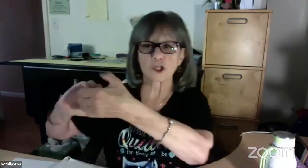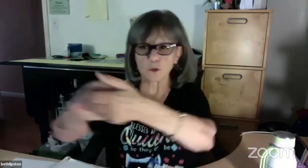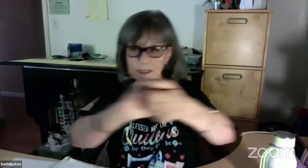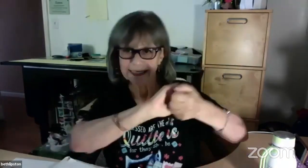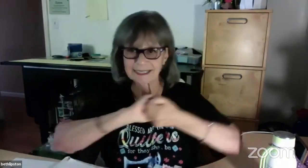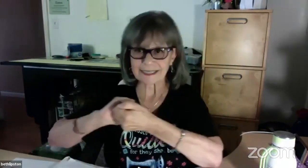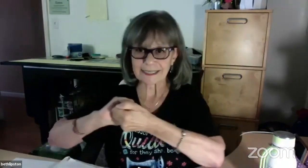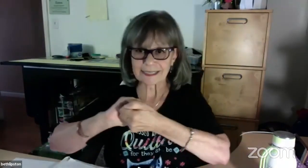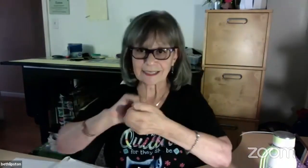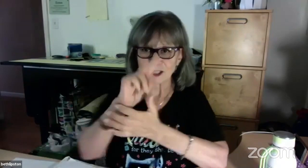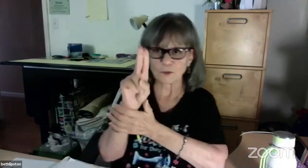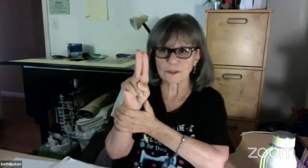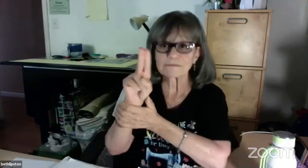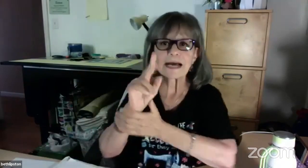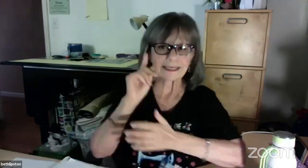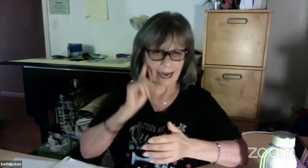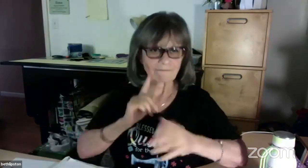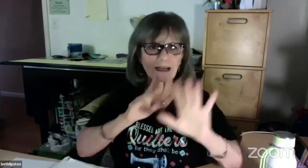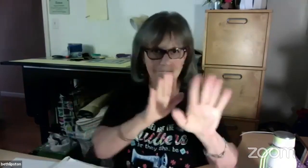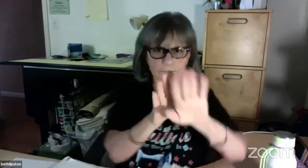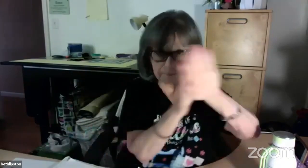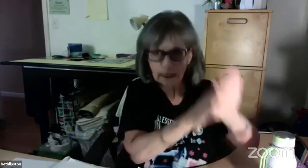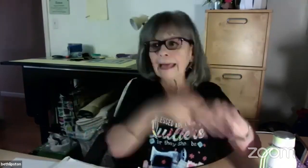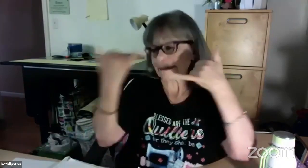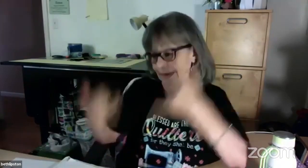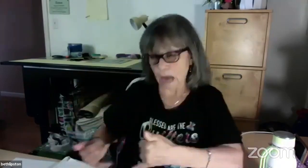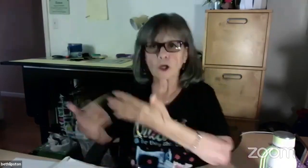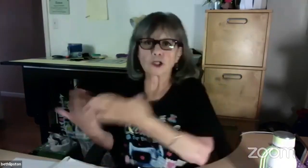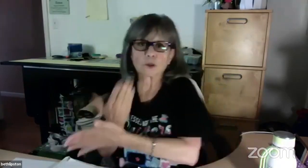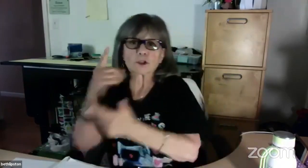DWC, representing Deaf Women of Color.